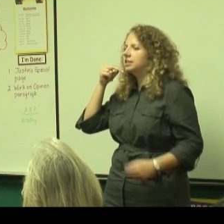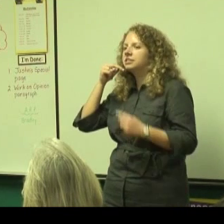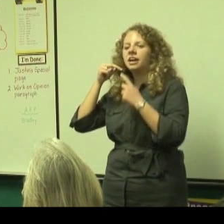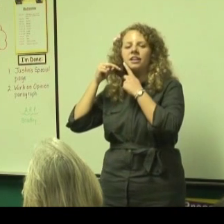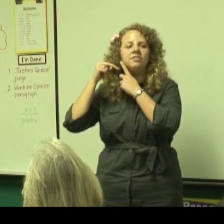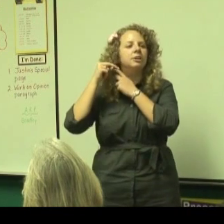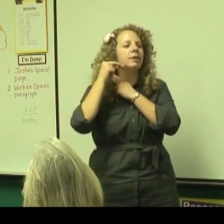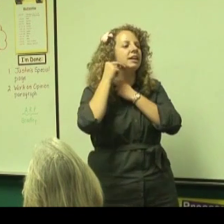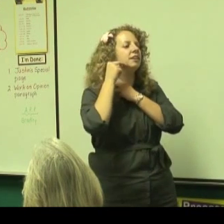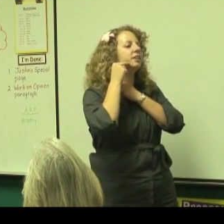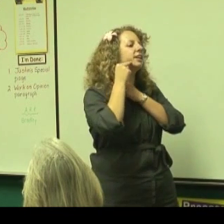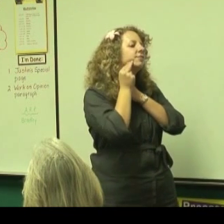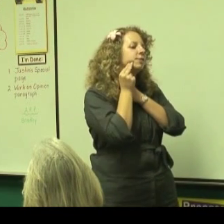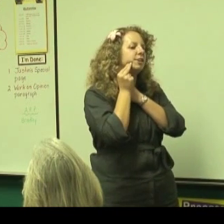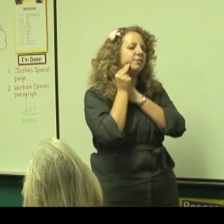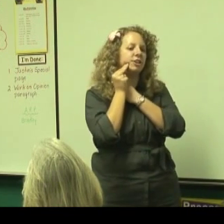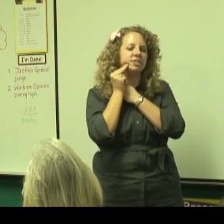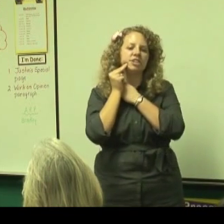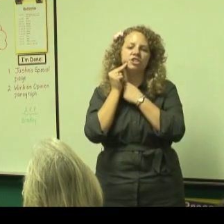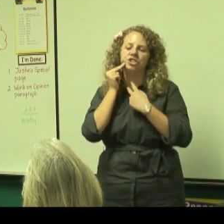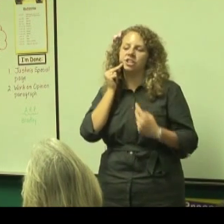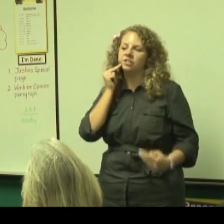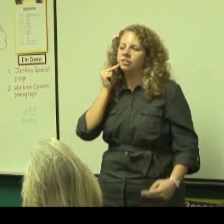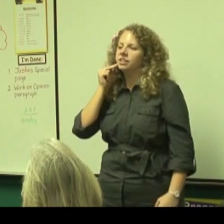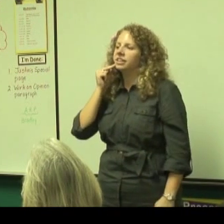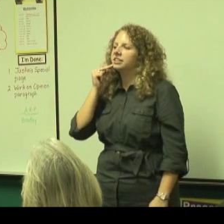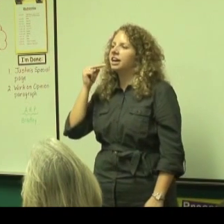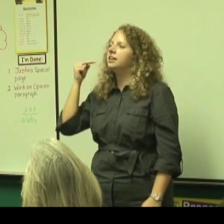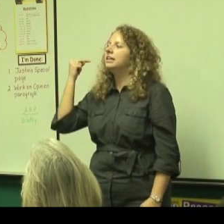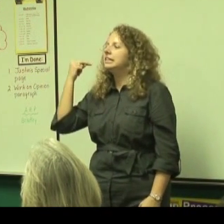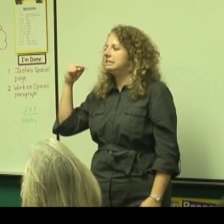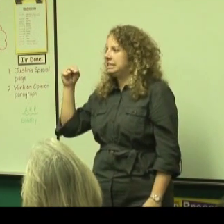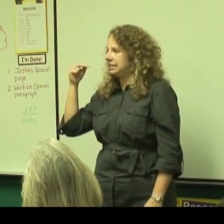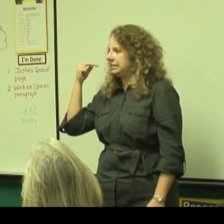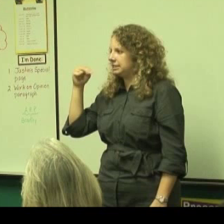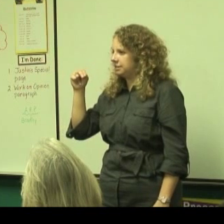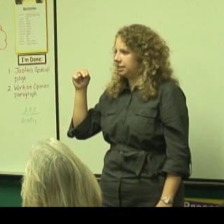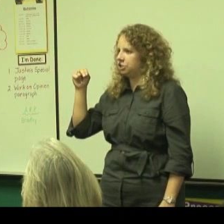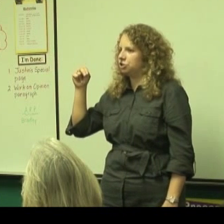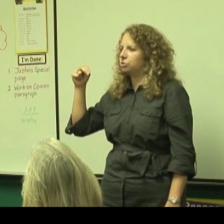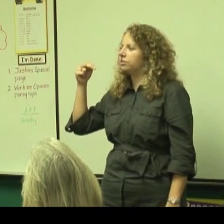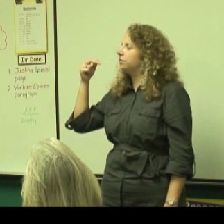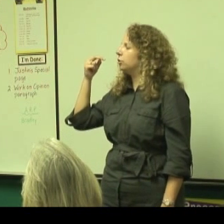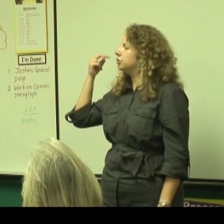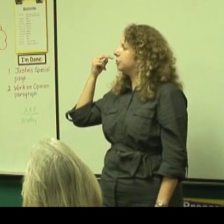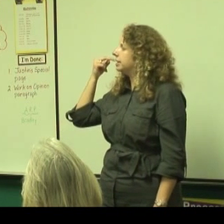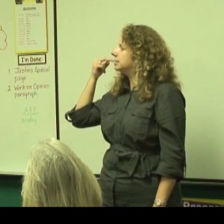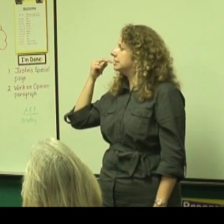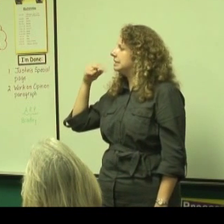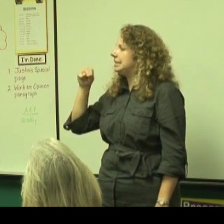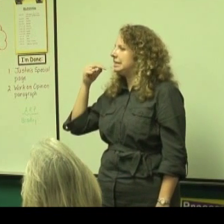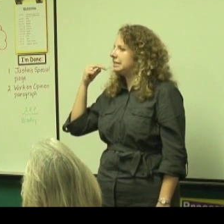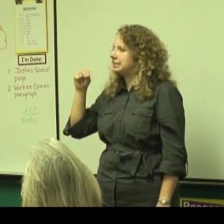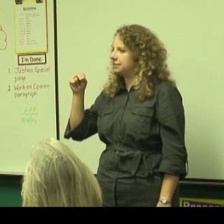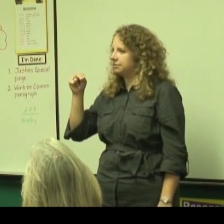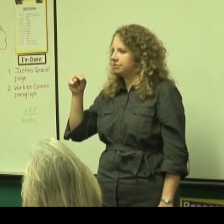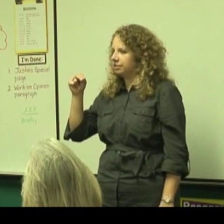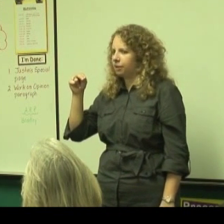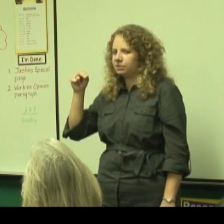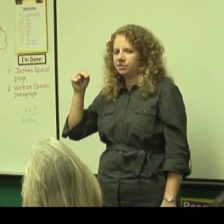it's kind of like right here, like if you're gonna touch your chin, like that, niece, and it's just going forward twice. Niece. Okay, what's